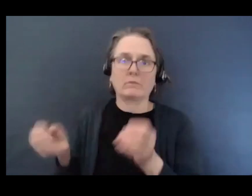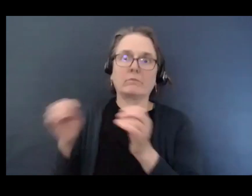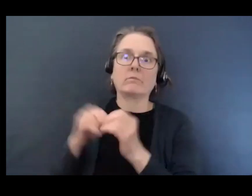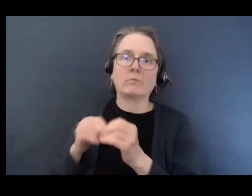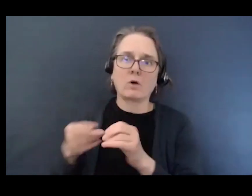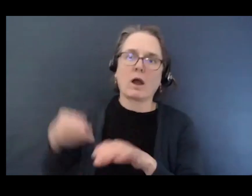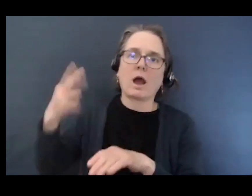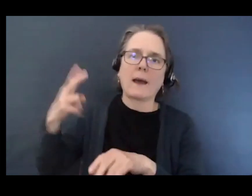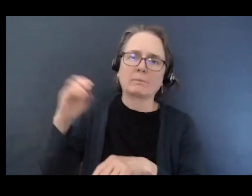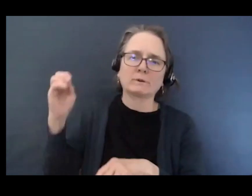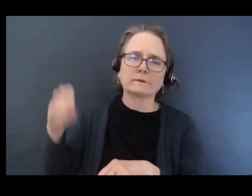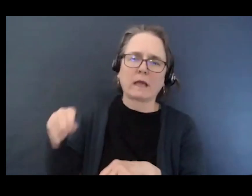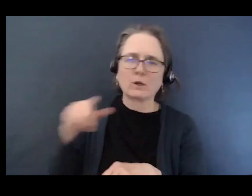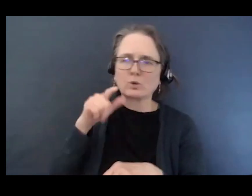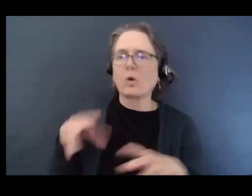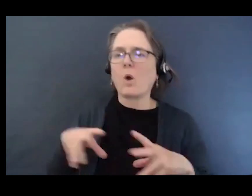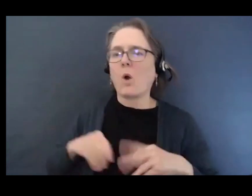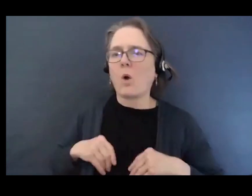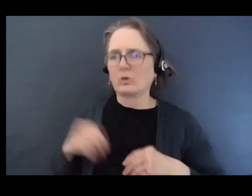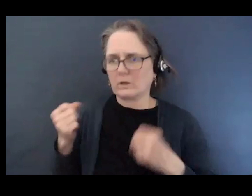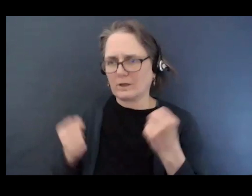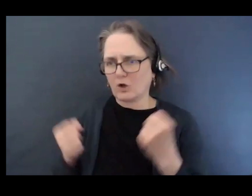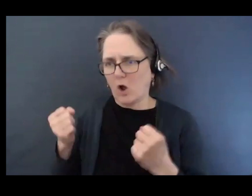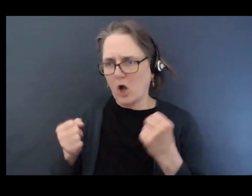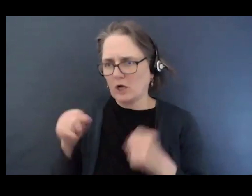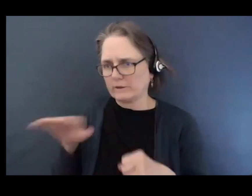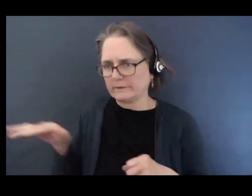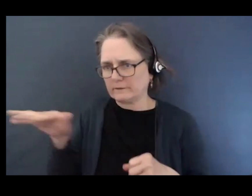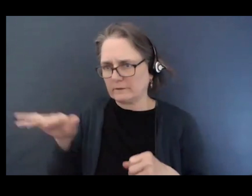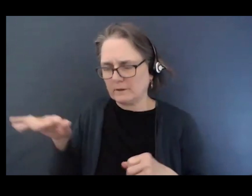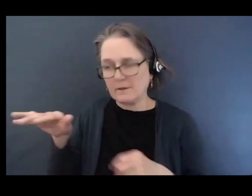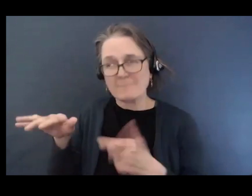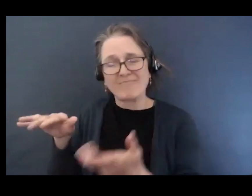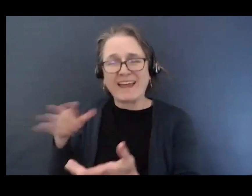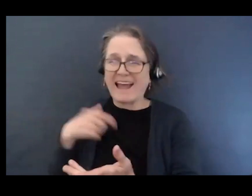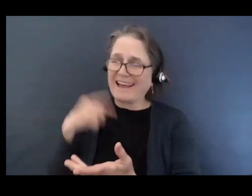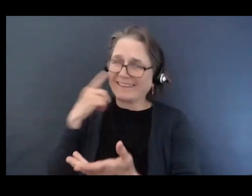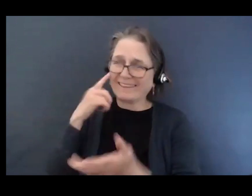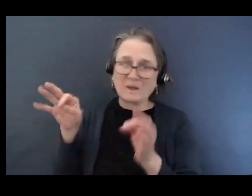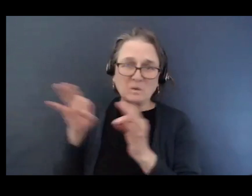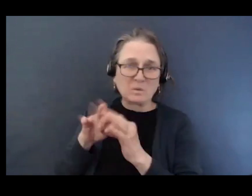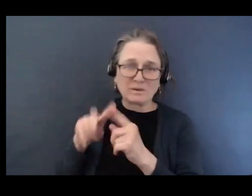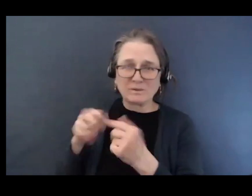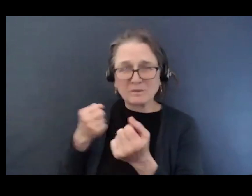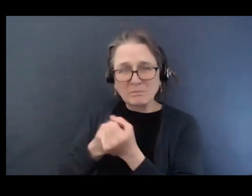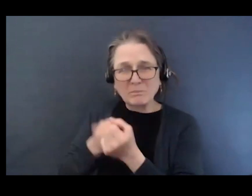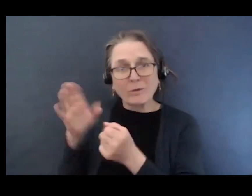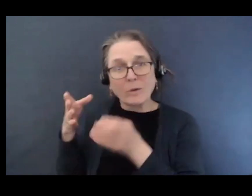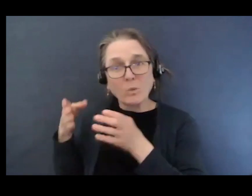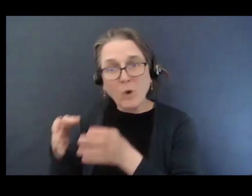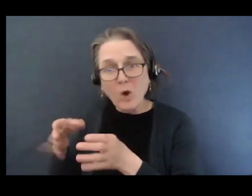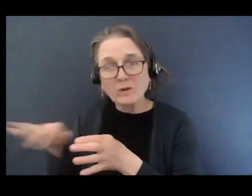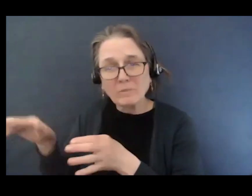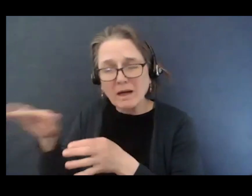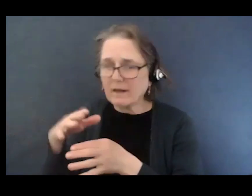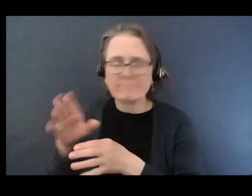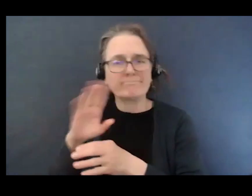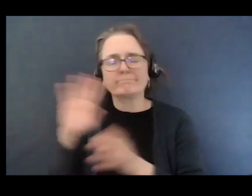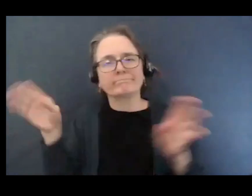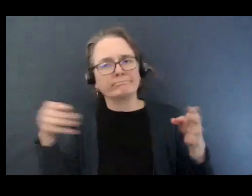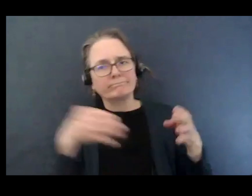we don't want to. I think it's better for us to spend our money increasing bus service in lower income